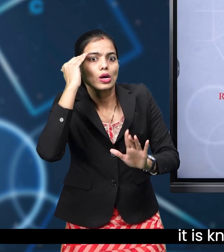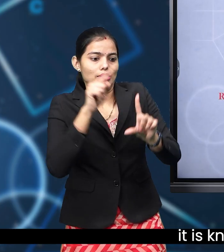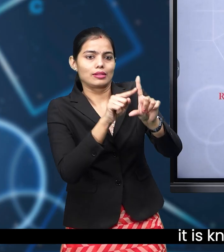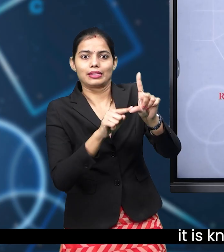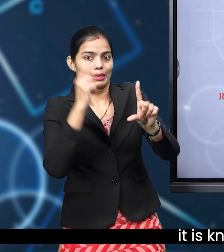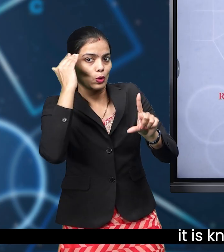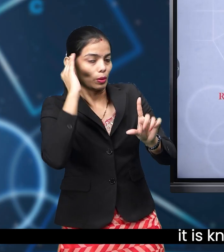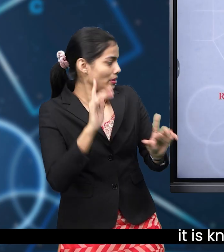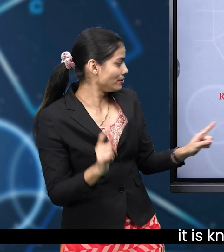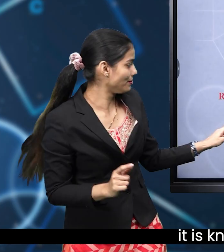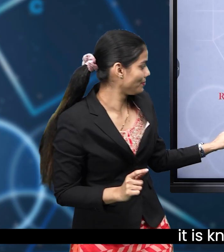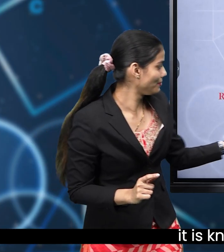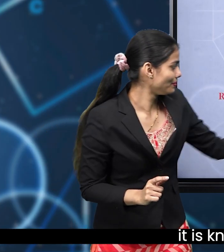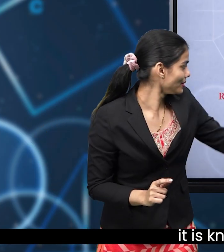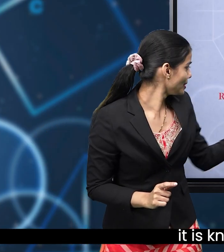angle.